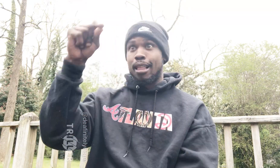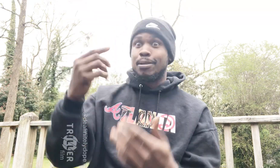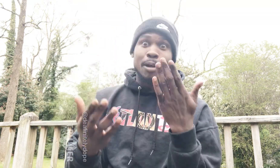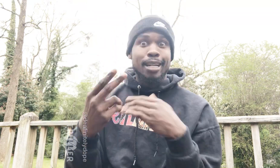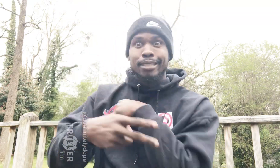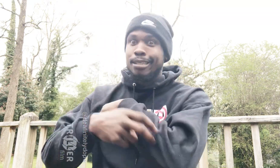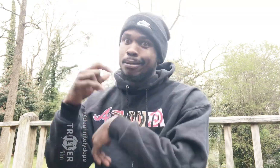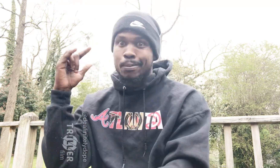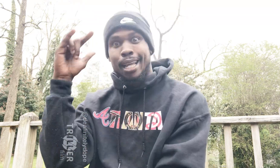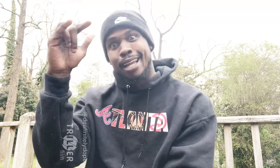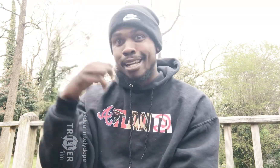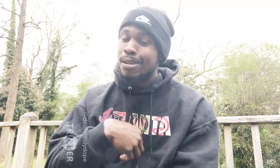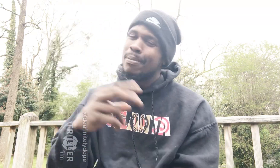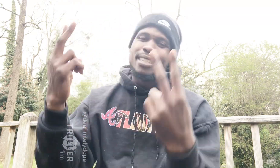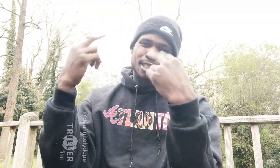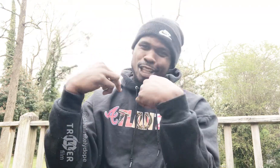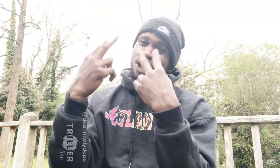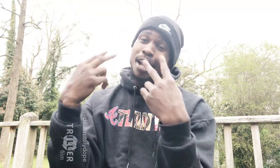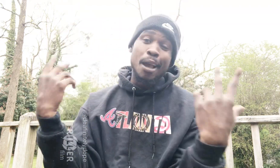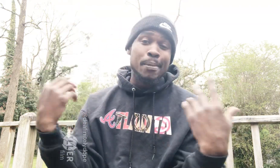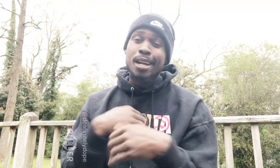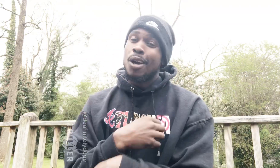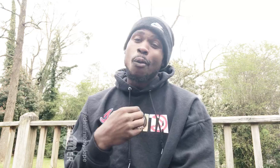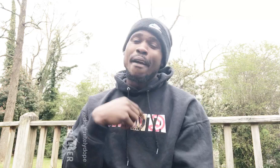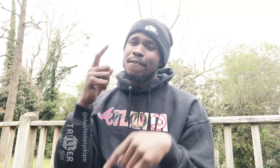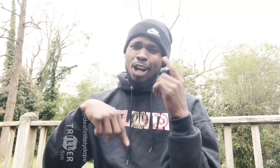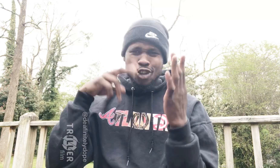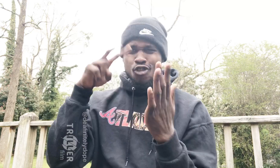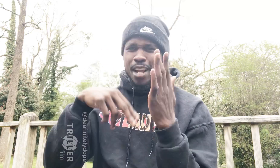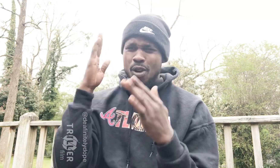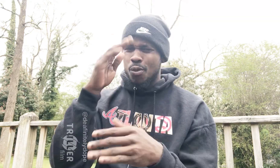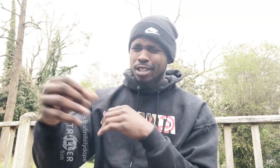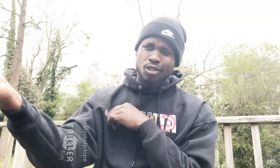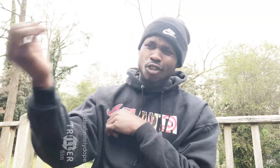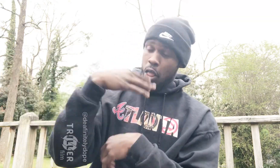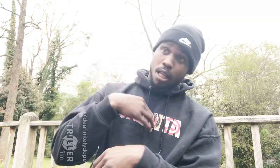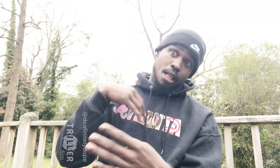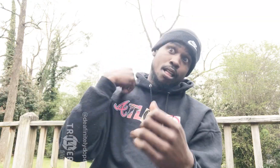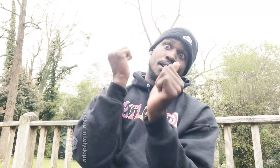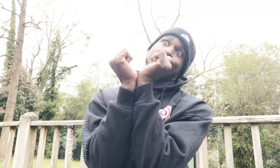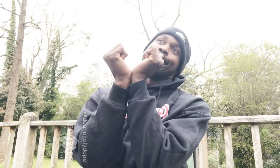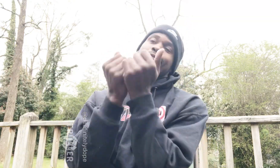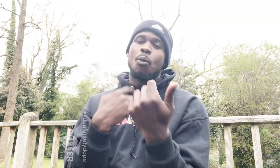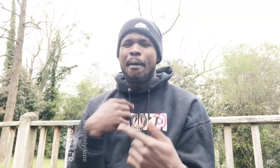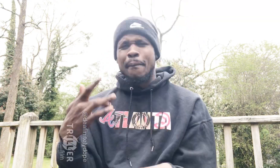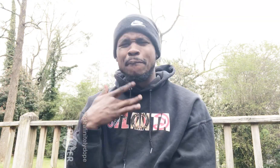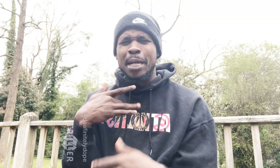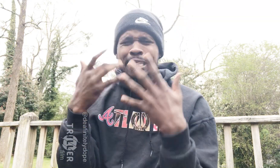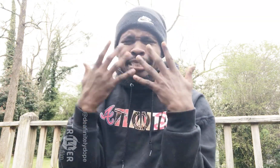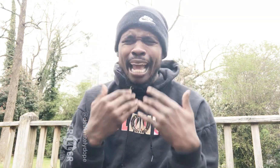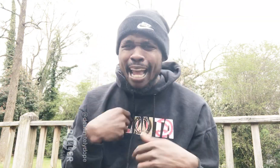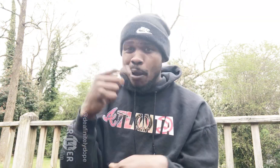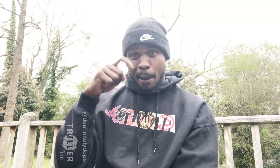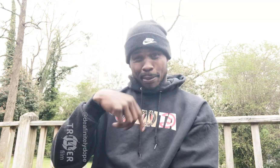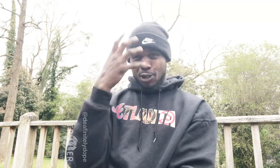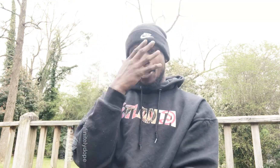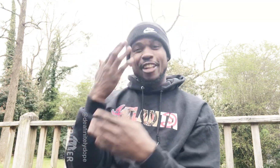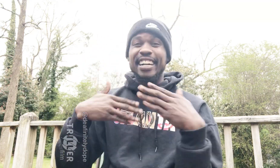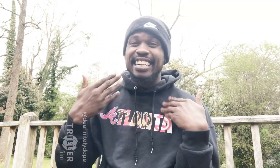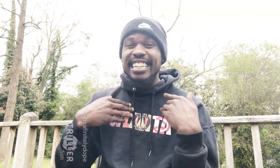probably steal a plane. Man, just look at me. What if I couldn't read? Would you throw the book at me? What if I'm feeling sad? Am I supposed to look happy?